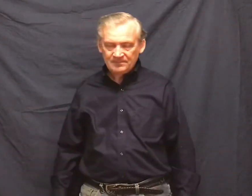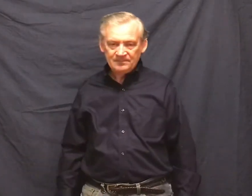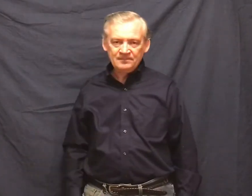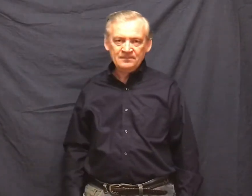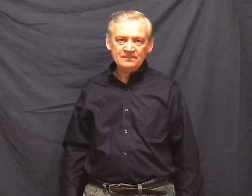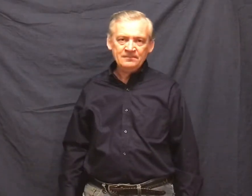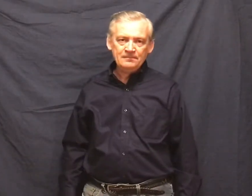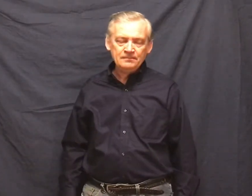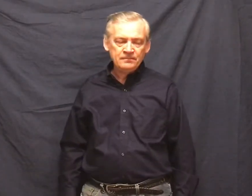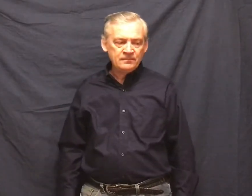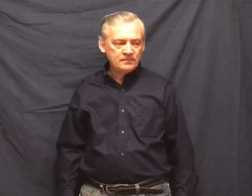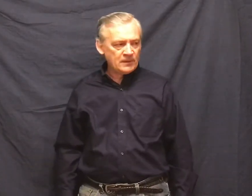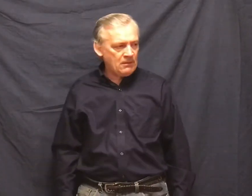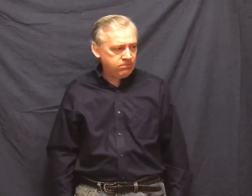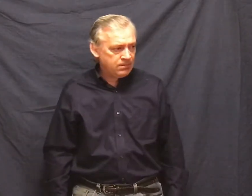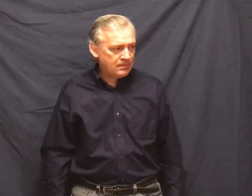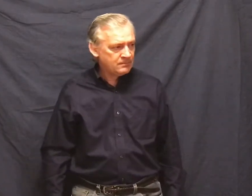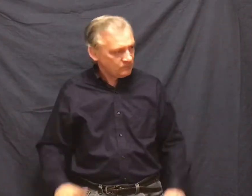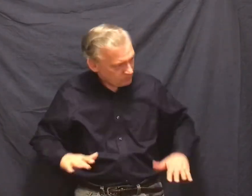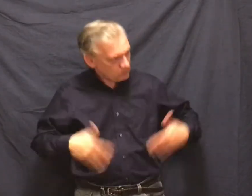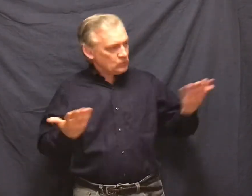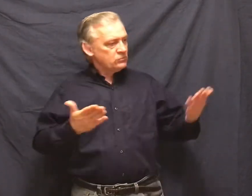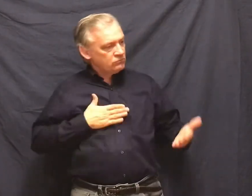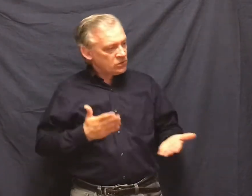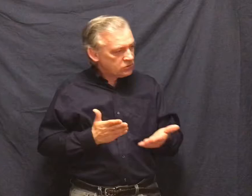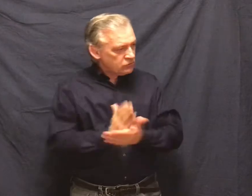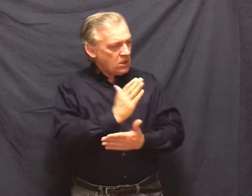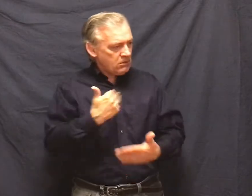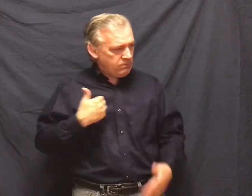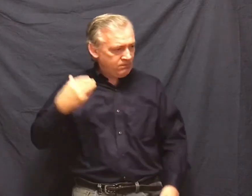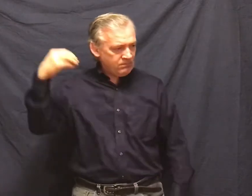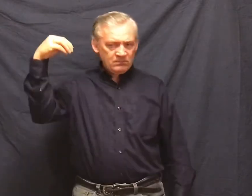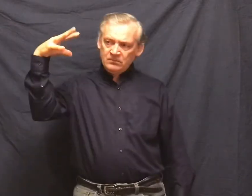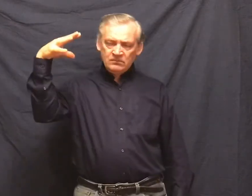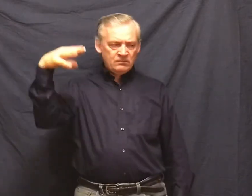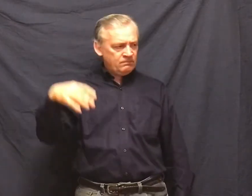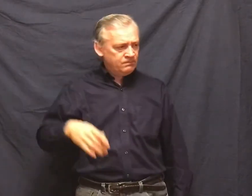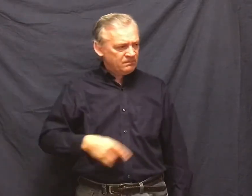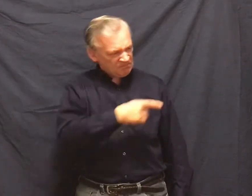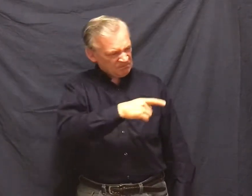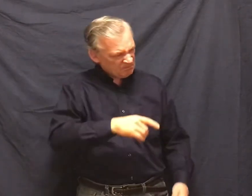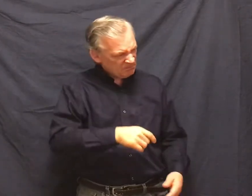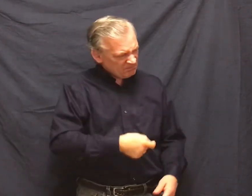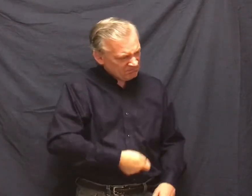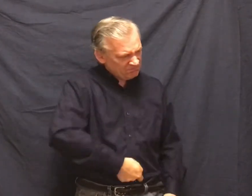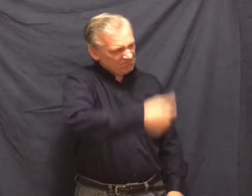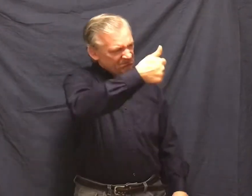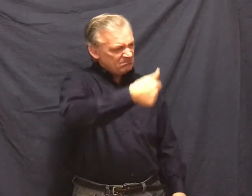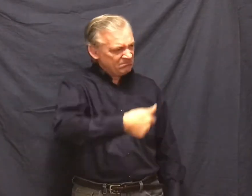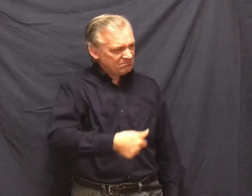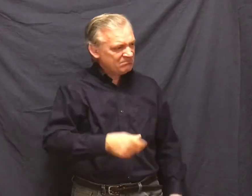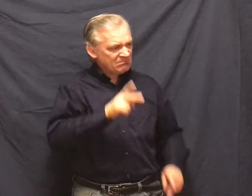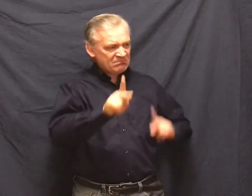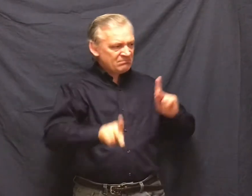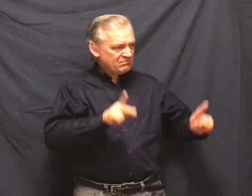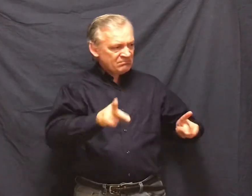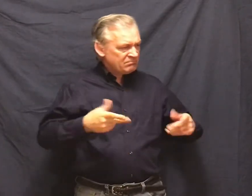"Well, I got a right to have a light. You go on, get out of my room. I ain't wanted in the bunkhouse, and you ain't wanted in my room."